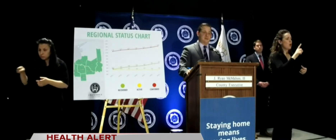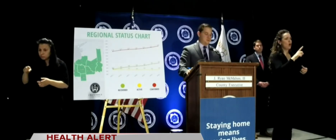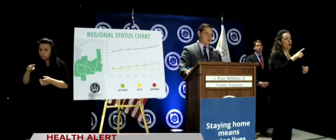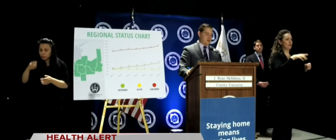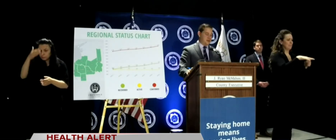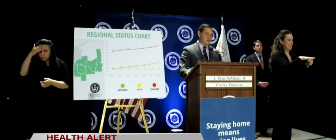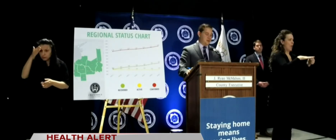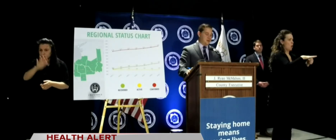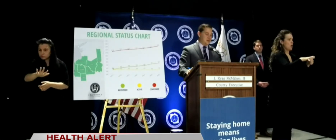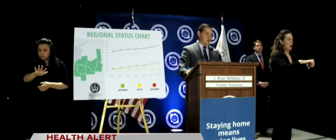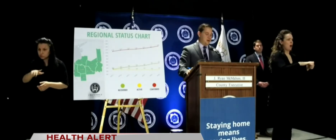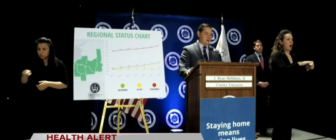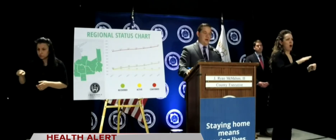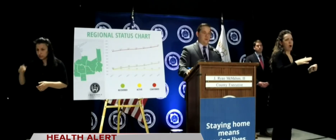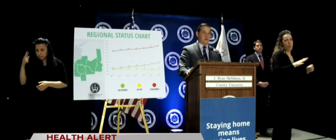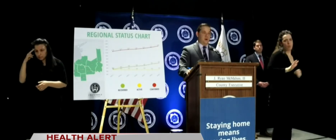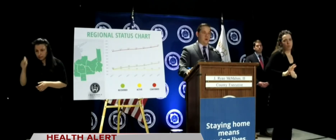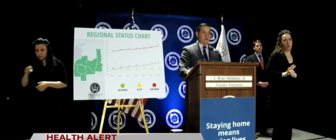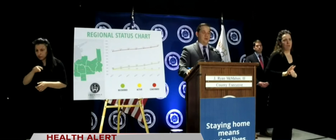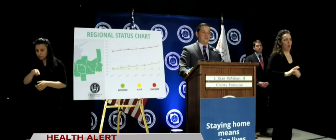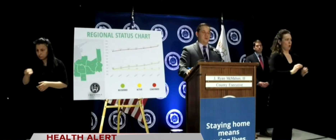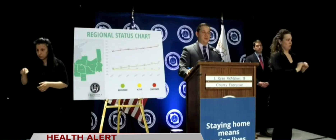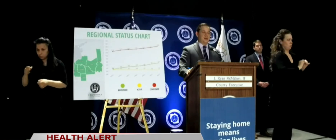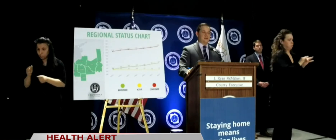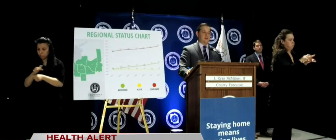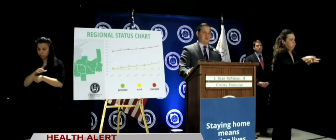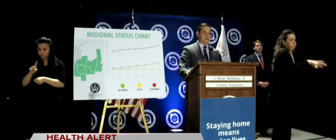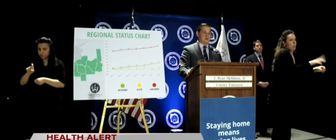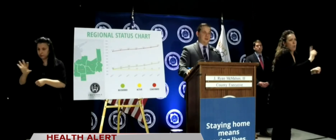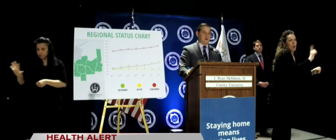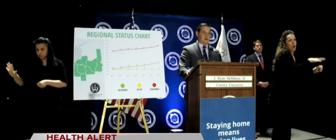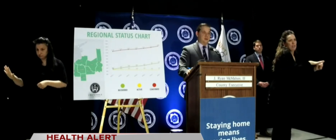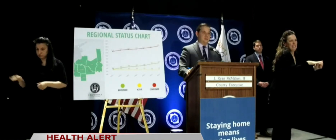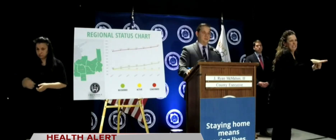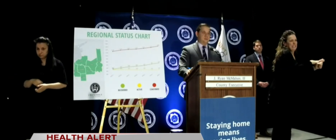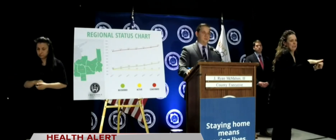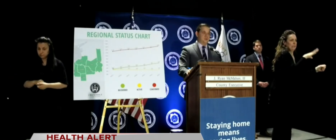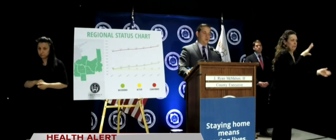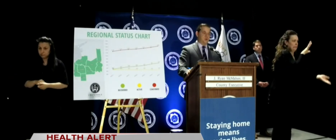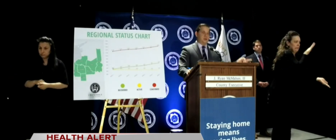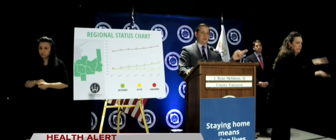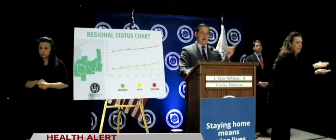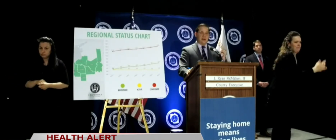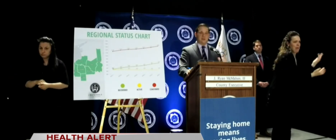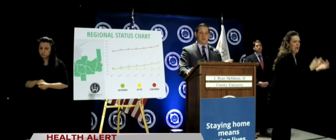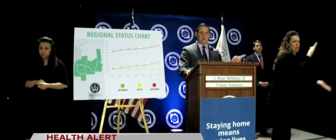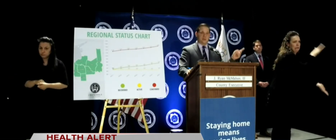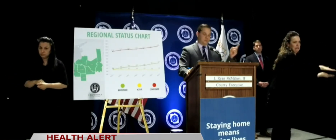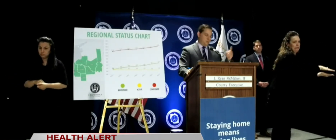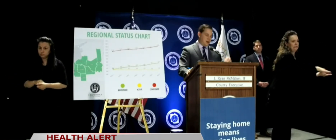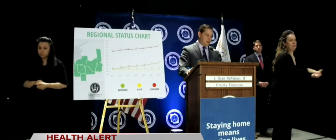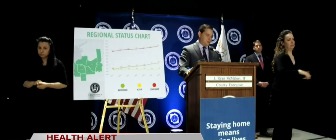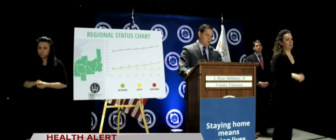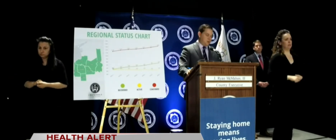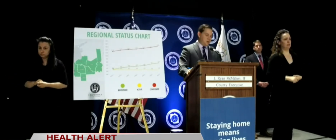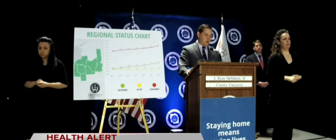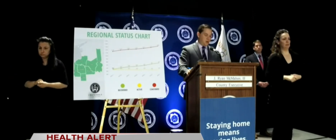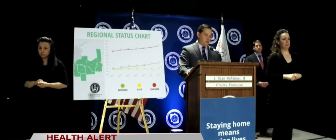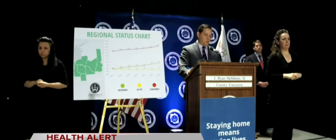of positives today. Now we know, if you look at the 2-week lag, in 2 weeks from